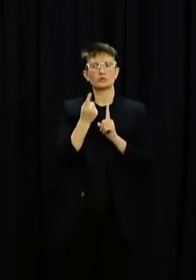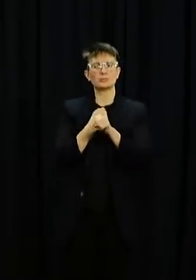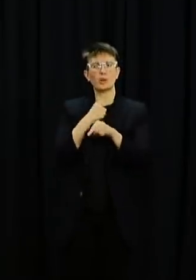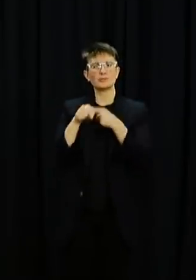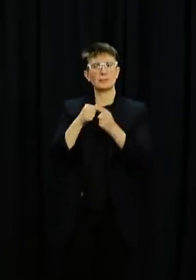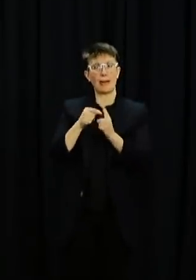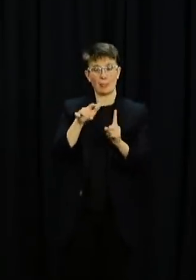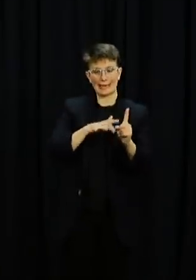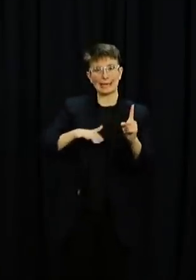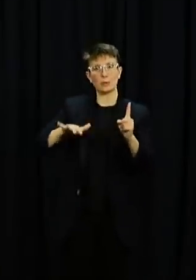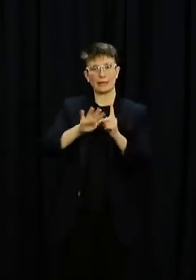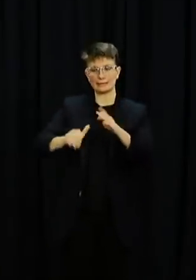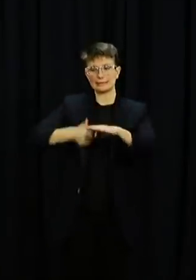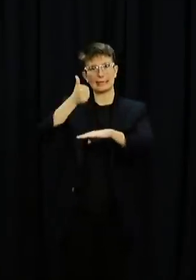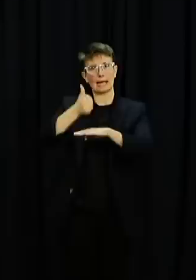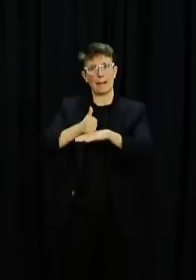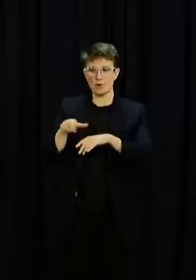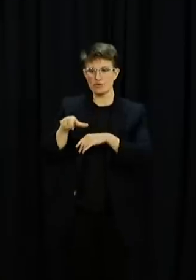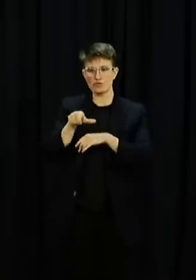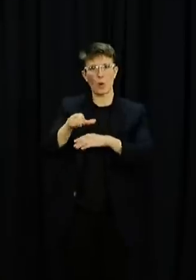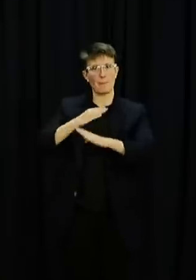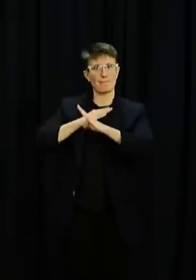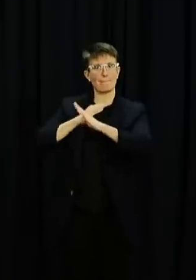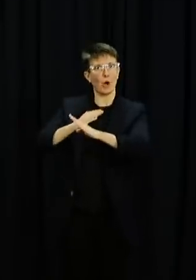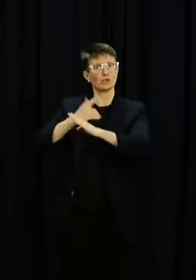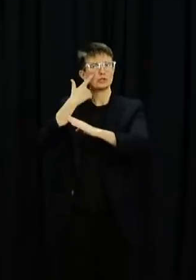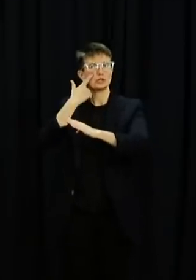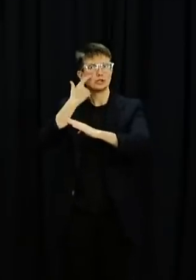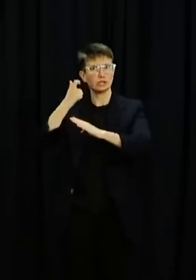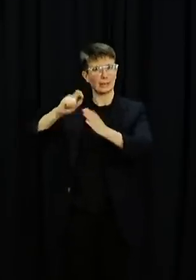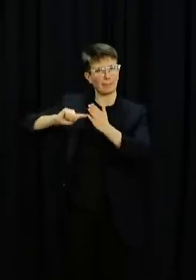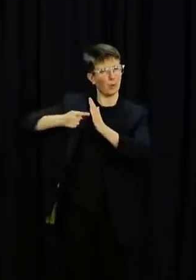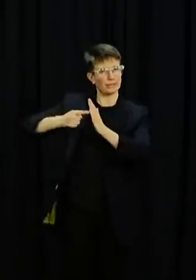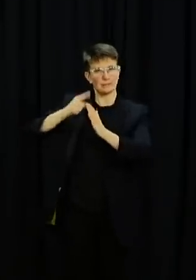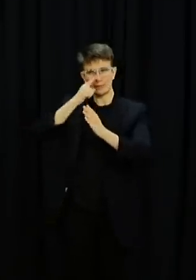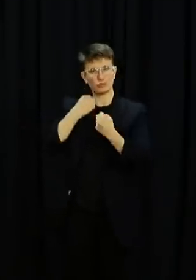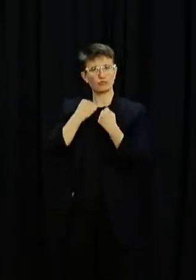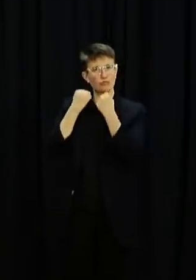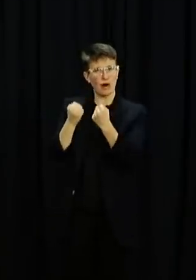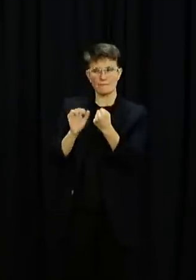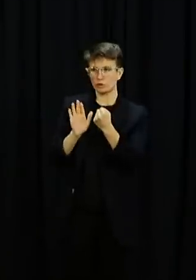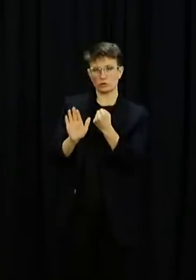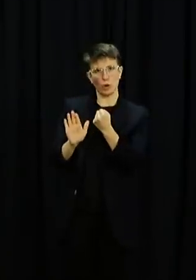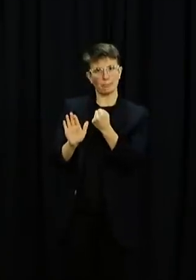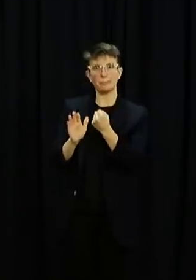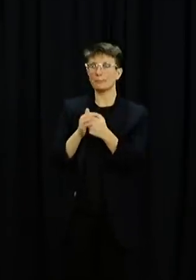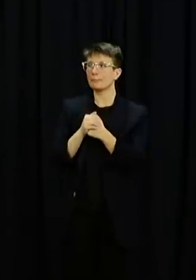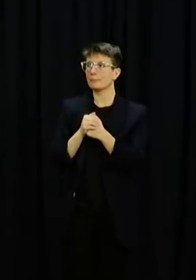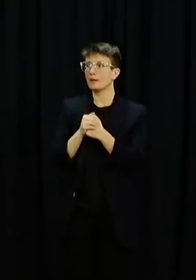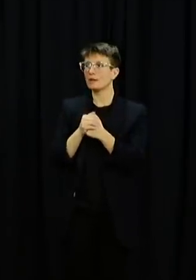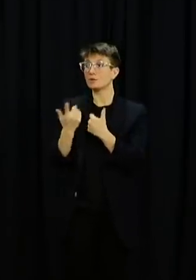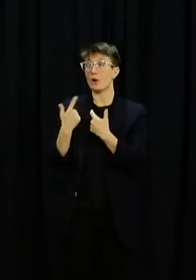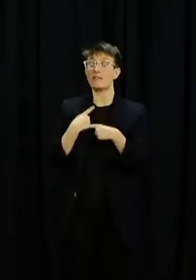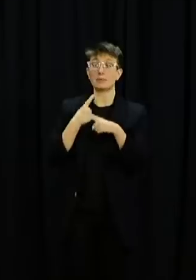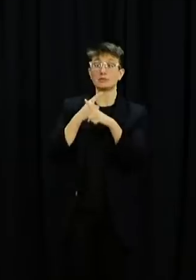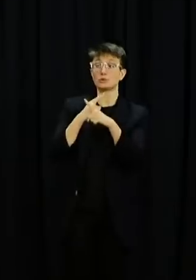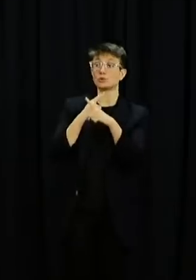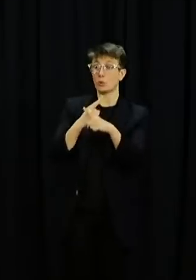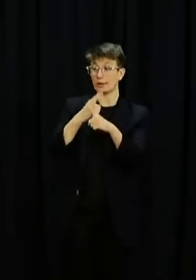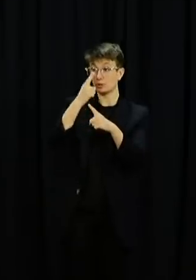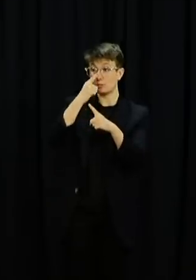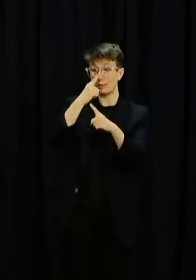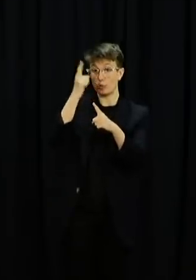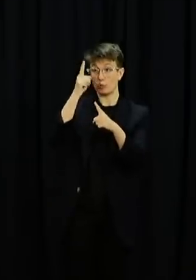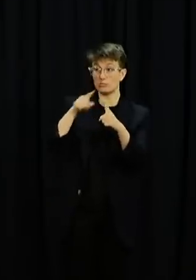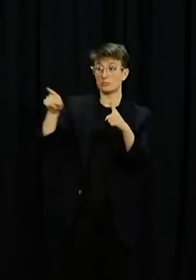just been on the phone to Minister Kelvin Davis, who's been working with Te Arawhiti to make sure that we're in close